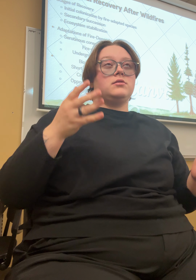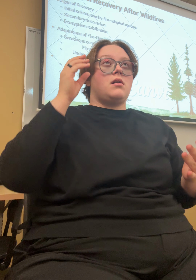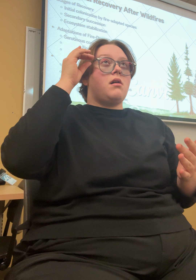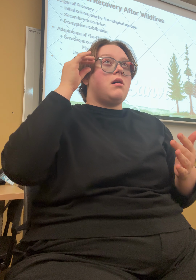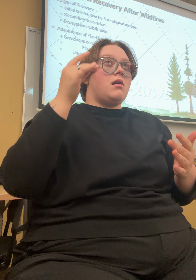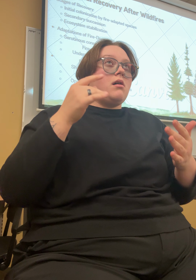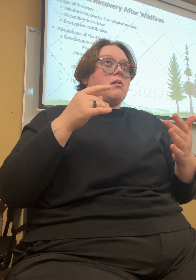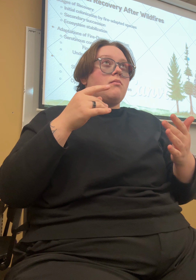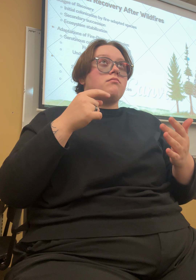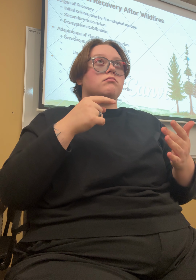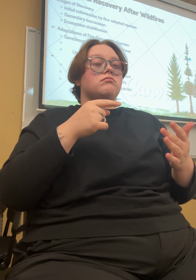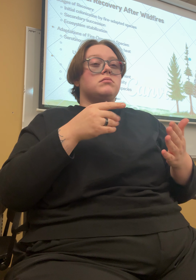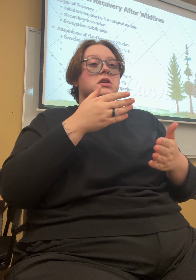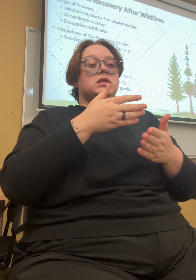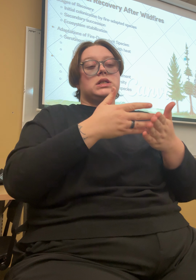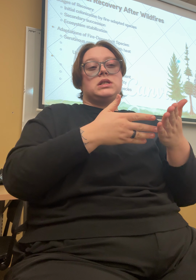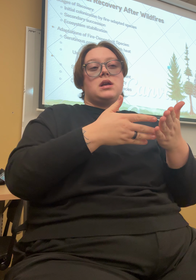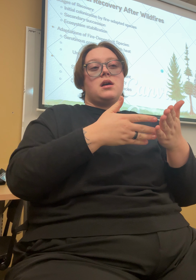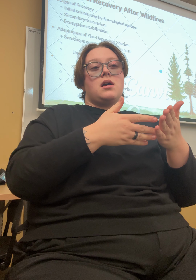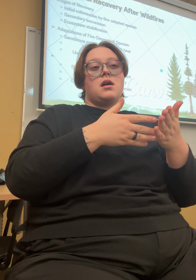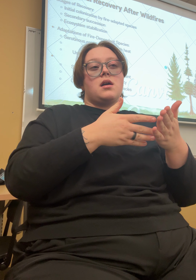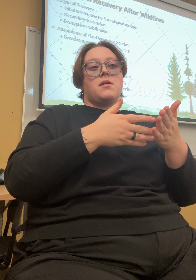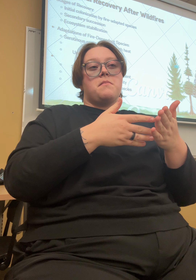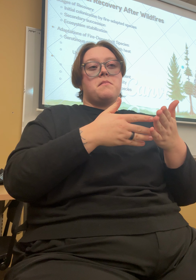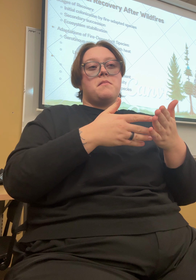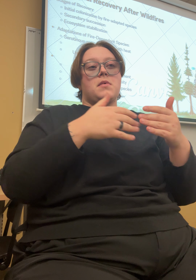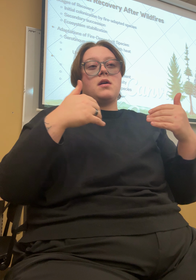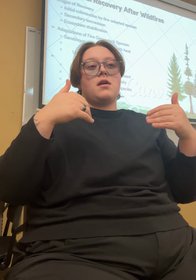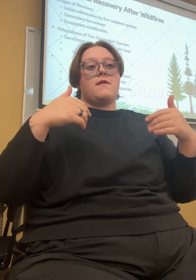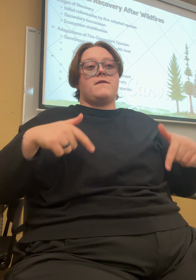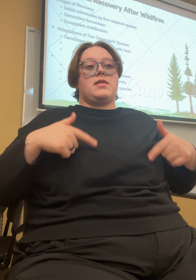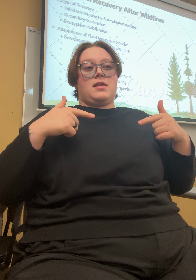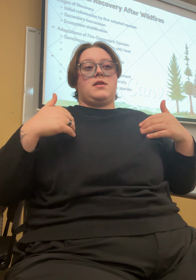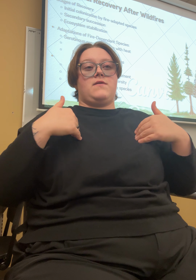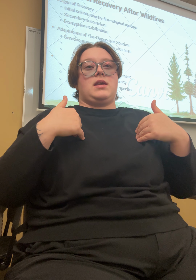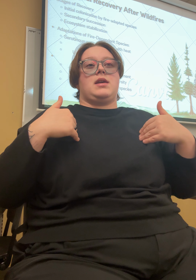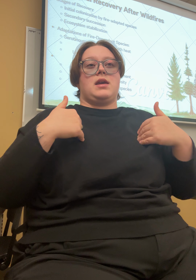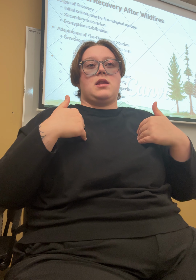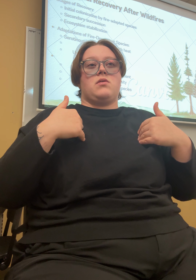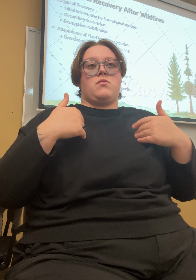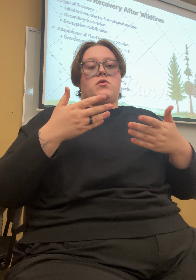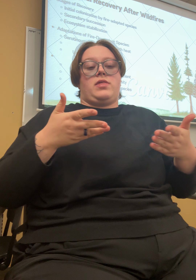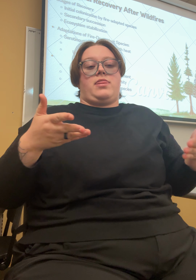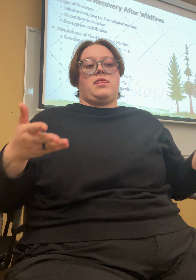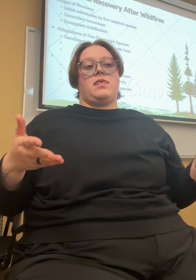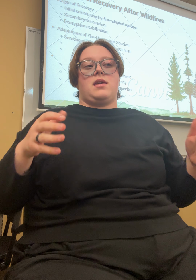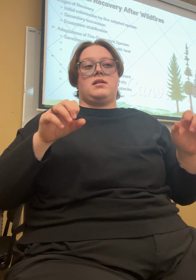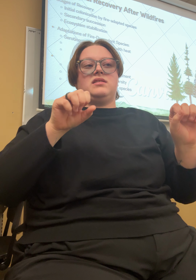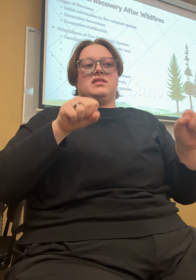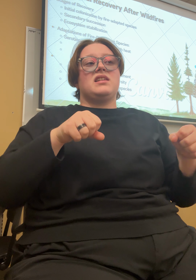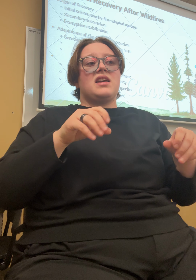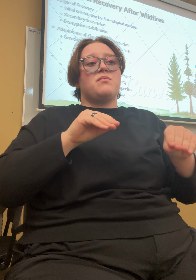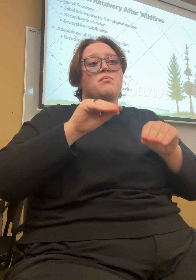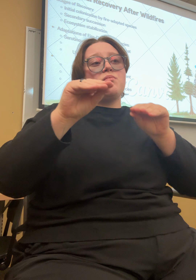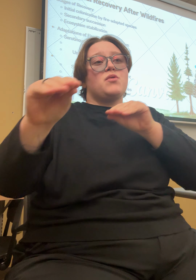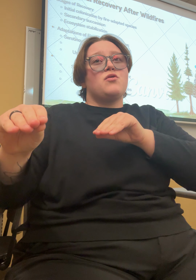Yeah, some of the species can be displaced for a short amount of time. And then